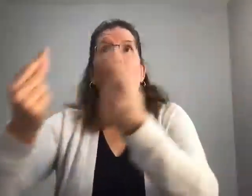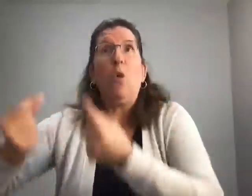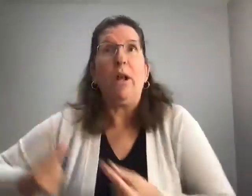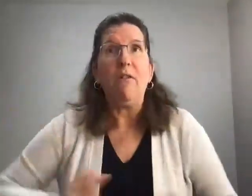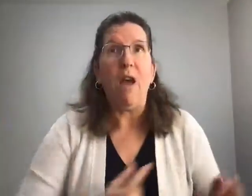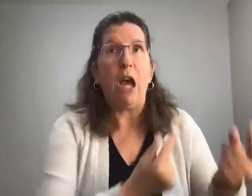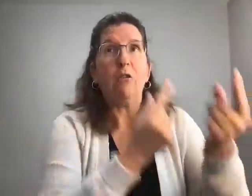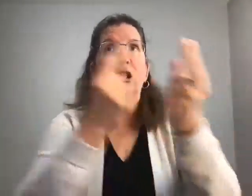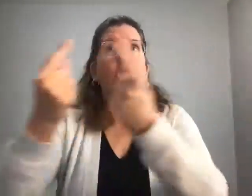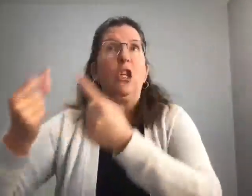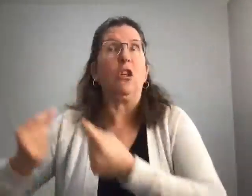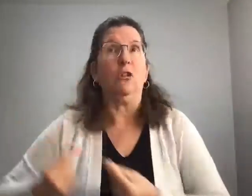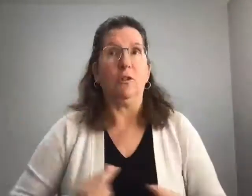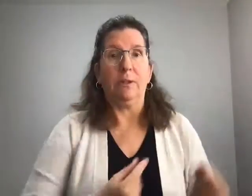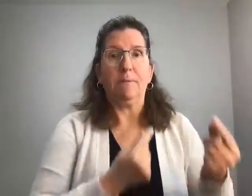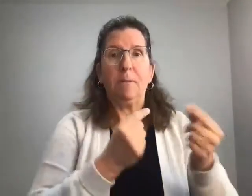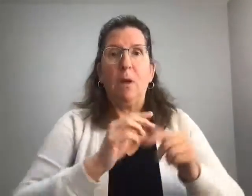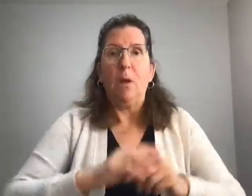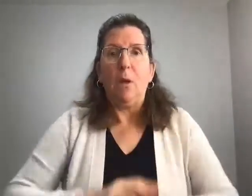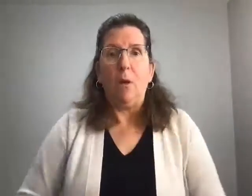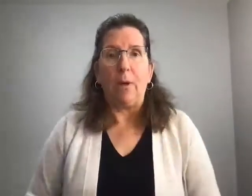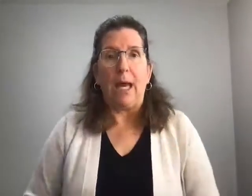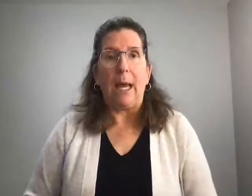going around in a circle. Okay?